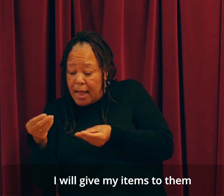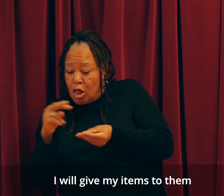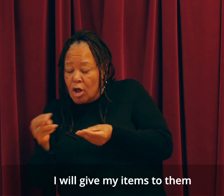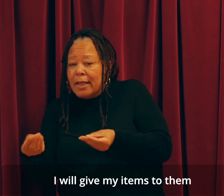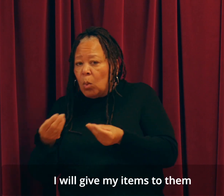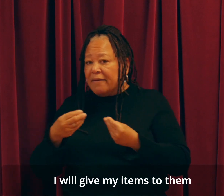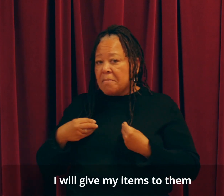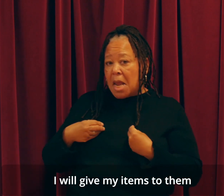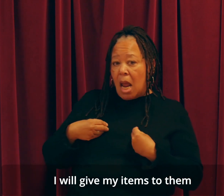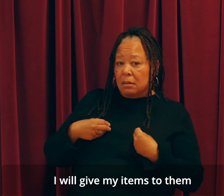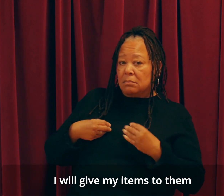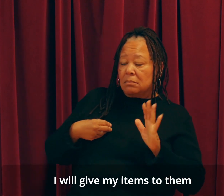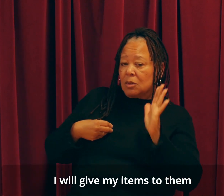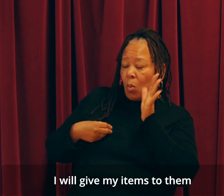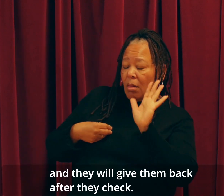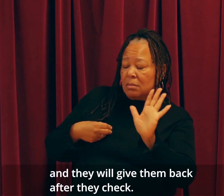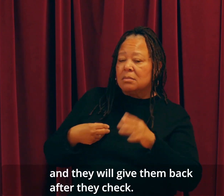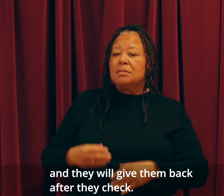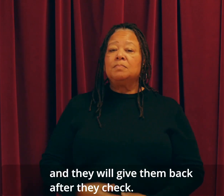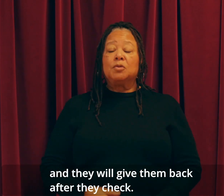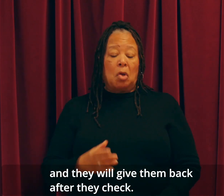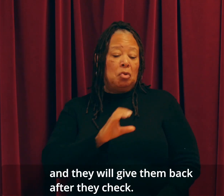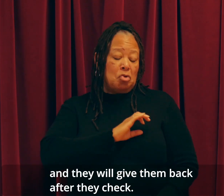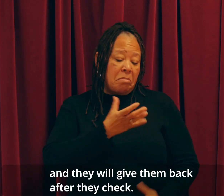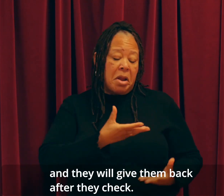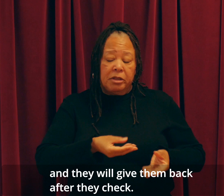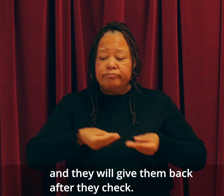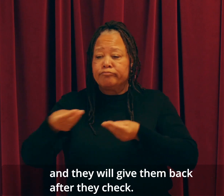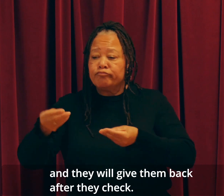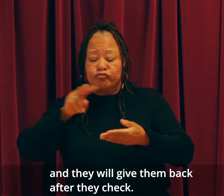I will give my items to them, and they will give them back after they check.